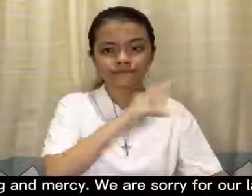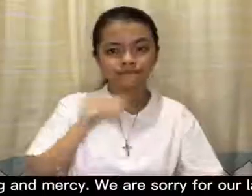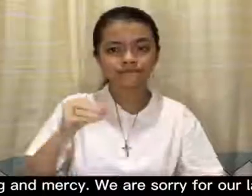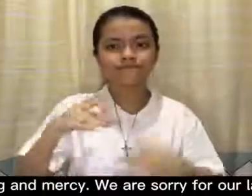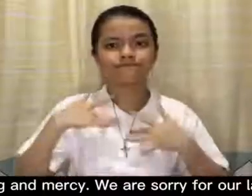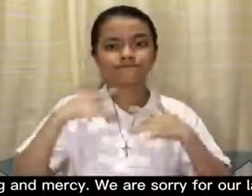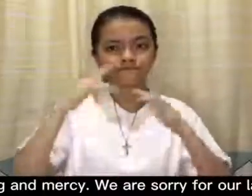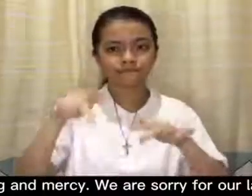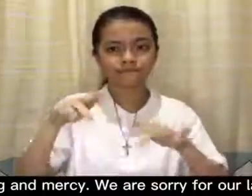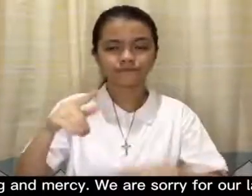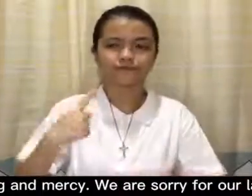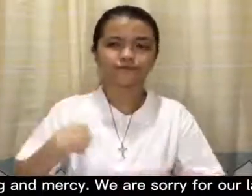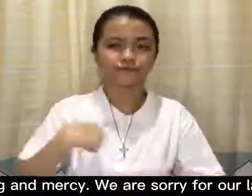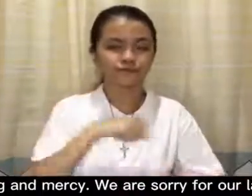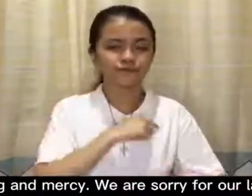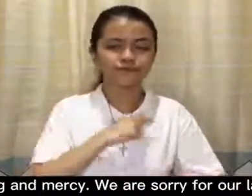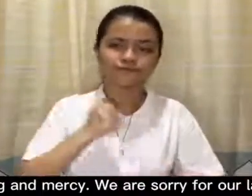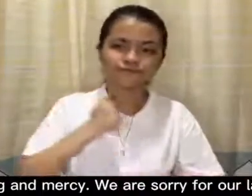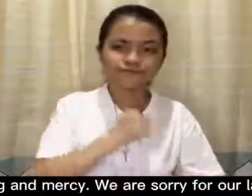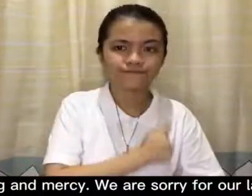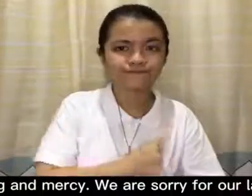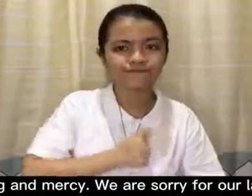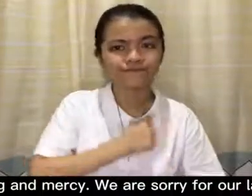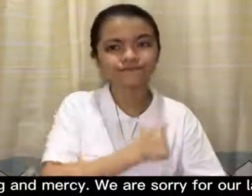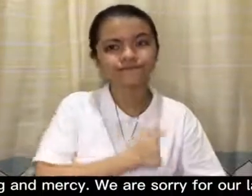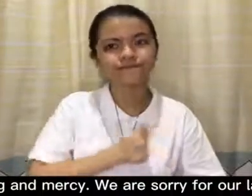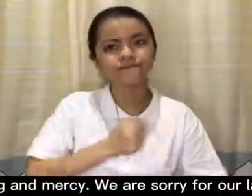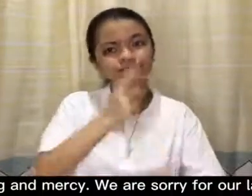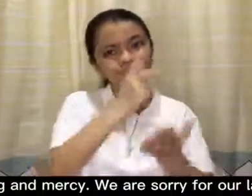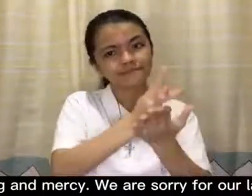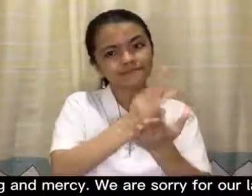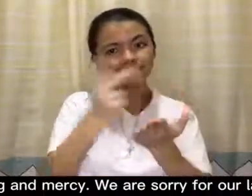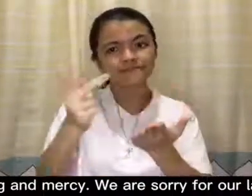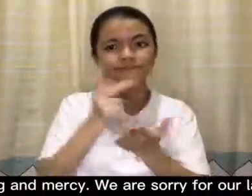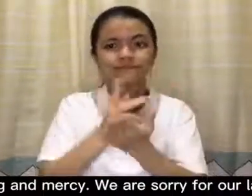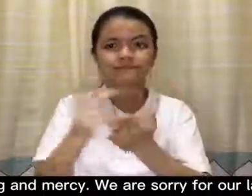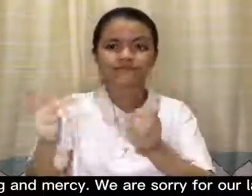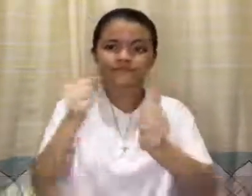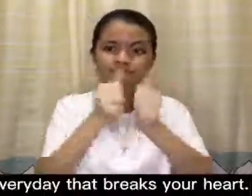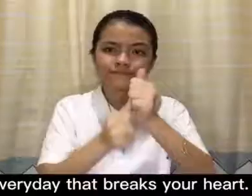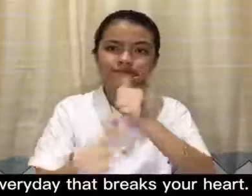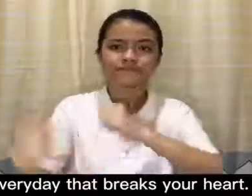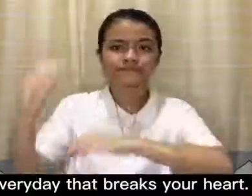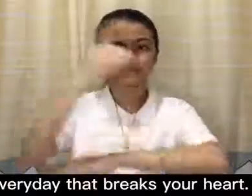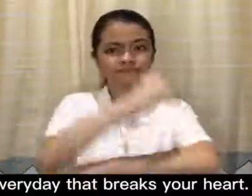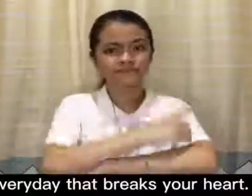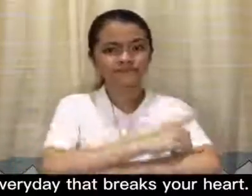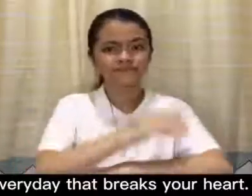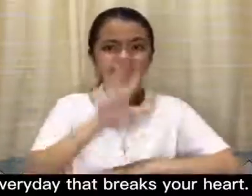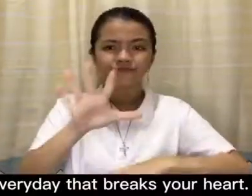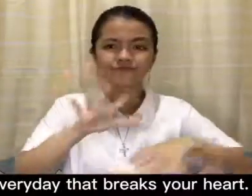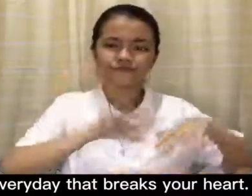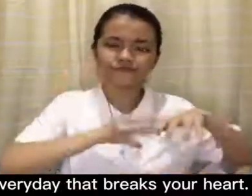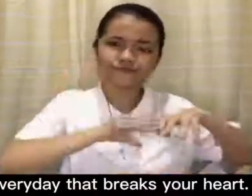Lord, I come to know The weaknesses I see